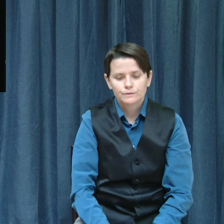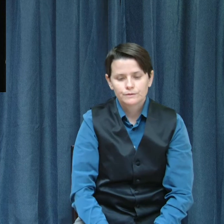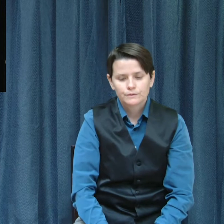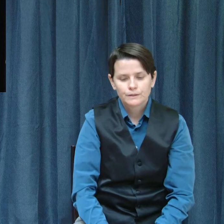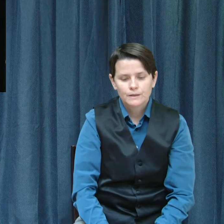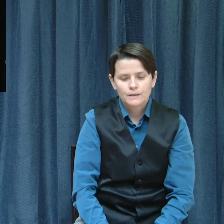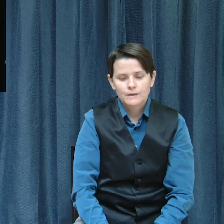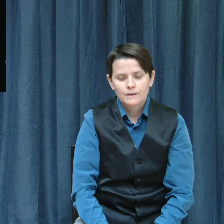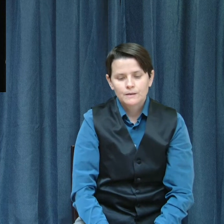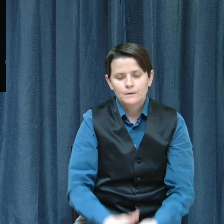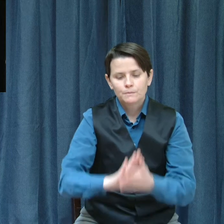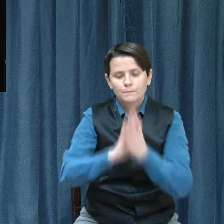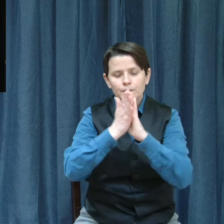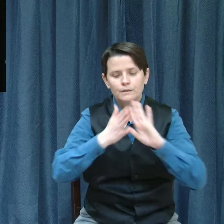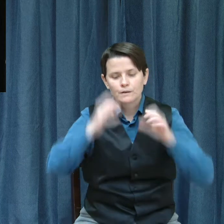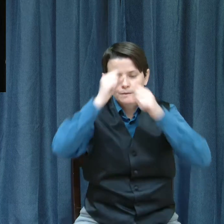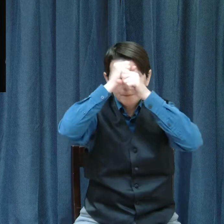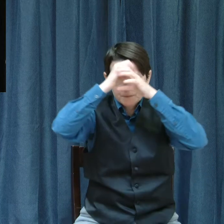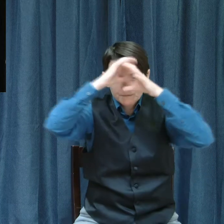Become expanded.